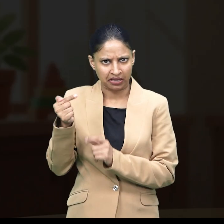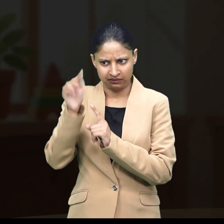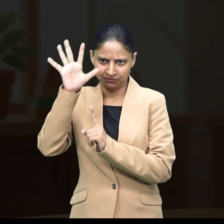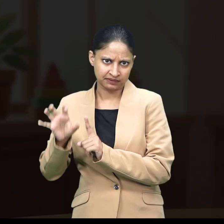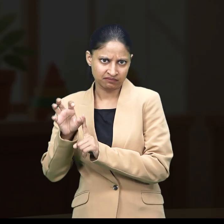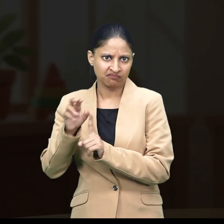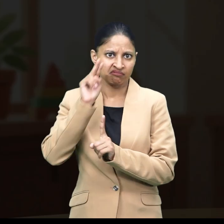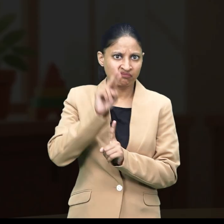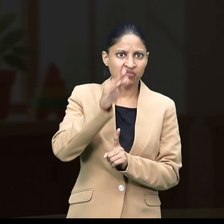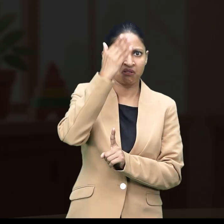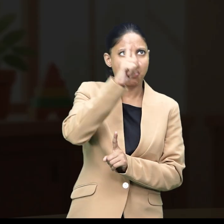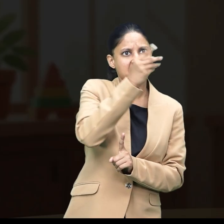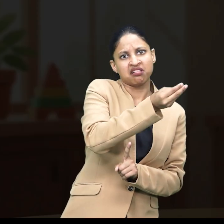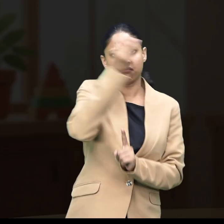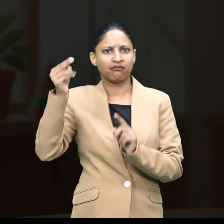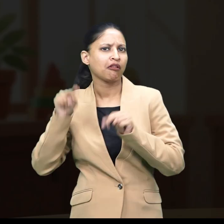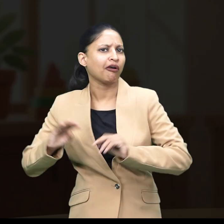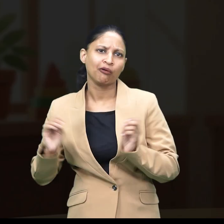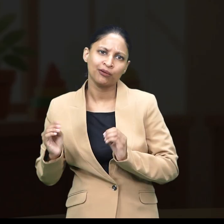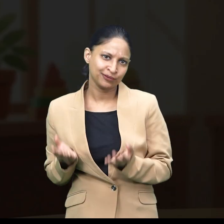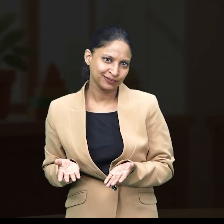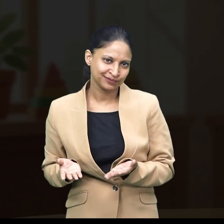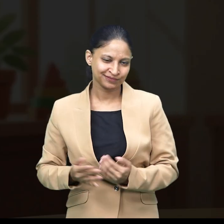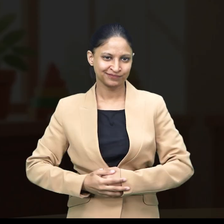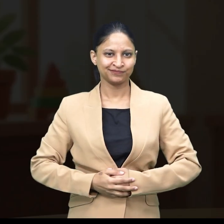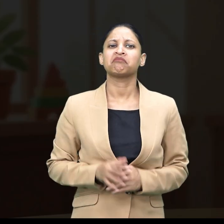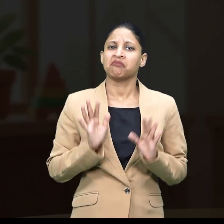That's subtraction without borrowing.